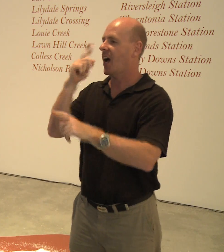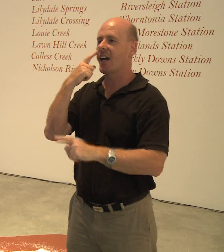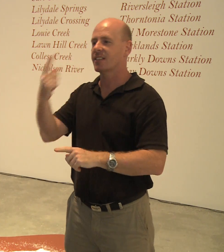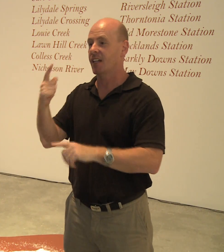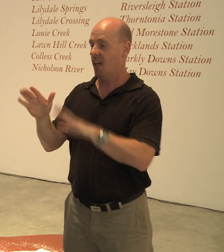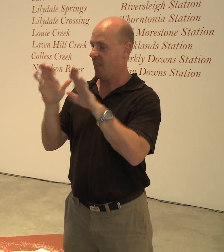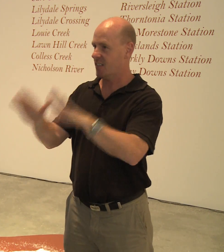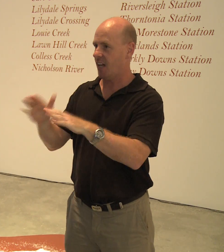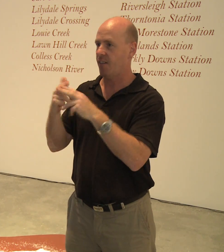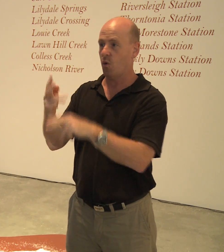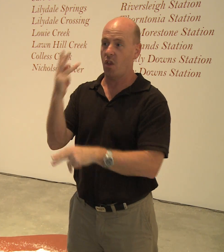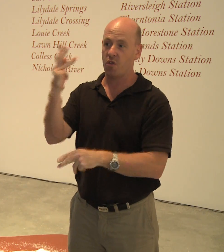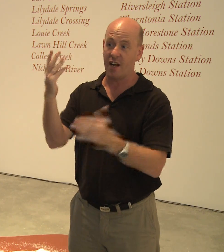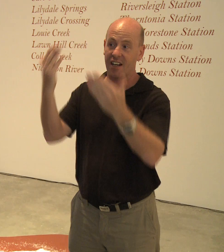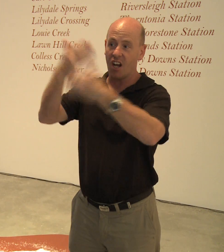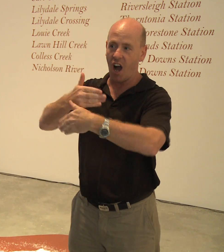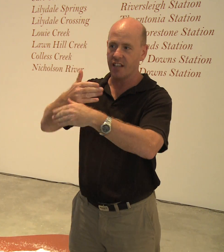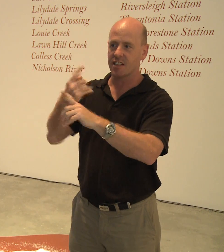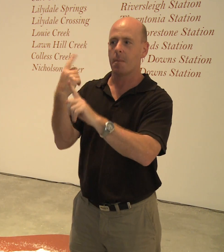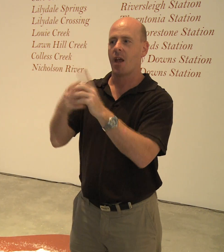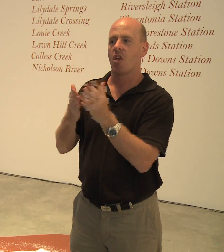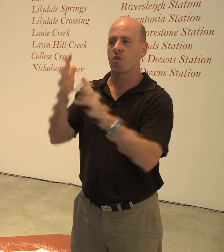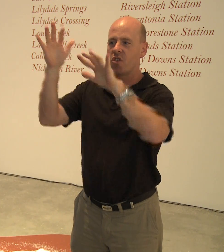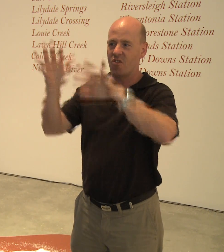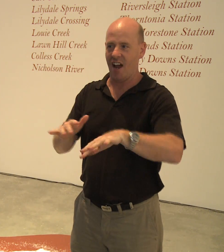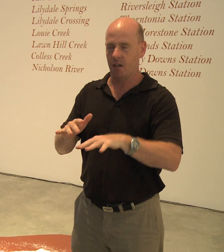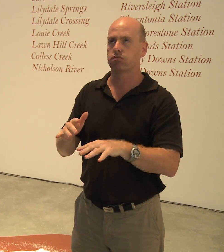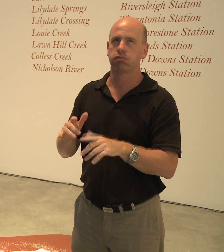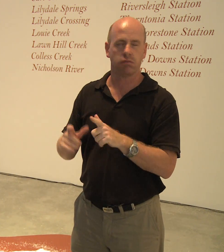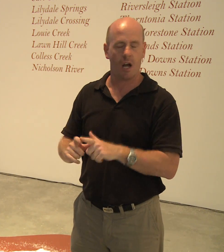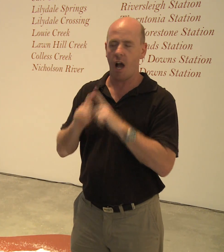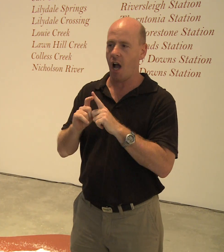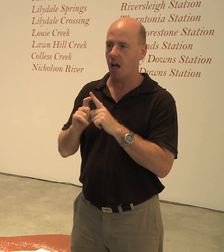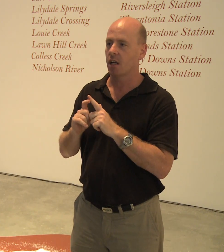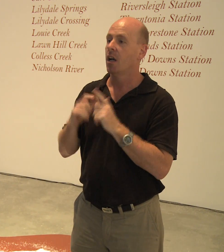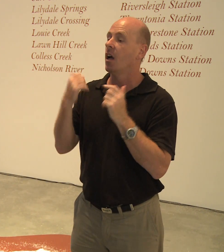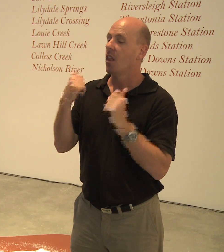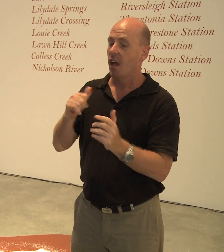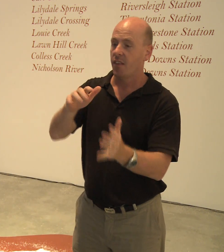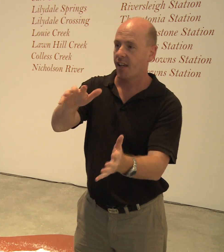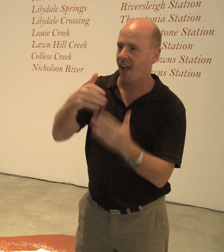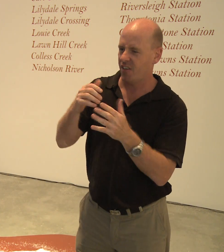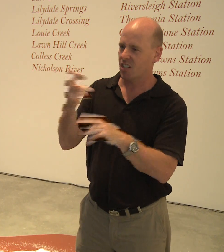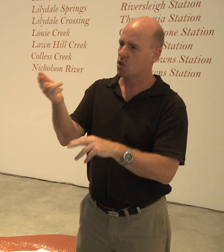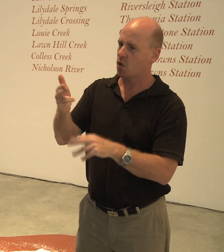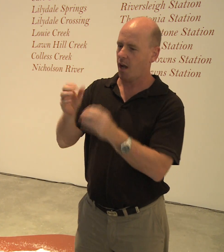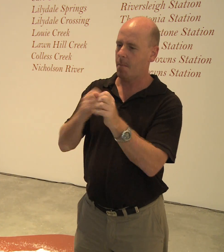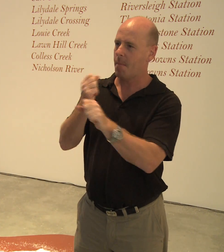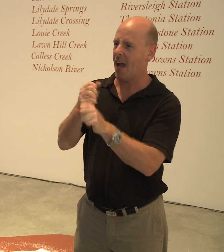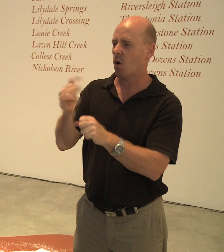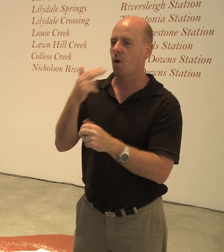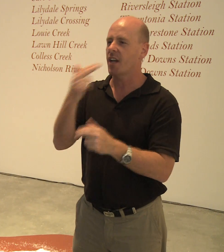3 nights, they reckoned, and it rained too. Yes, they had it tough, eh? While gathering sugar bag or native honey, a day or so later, the